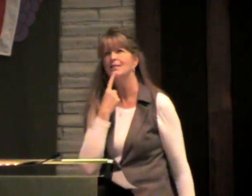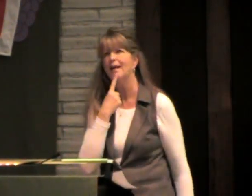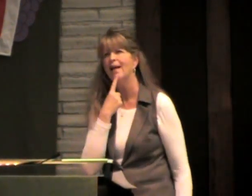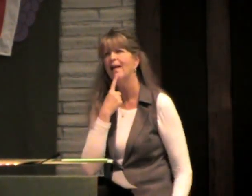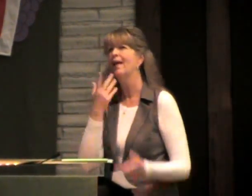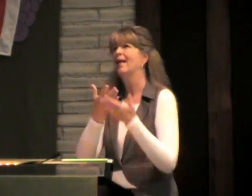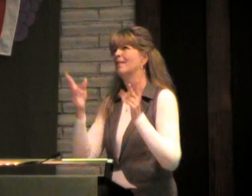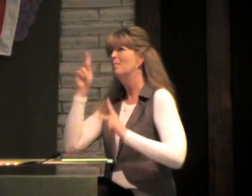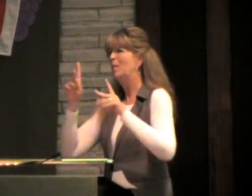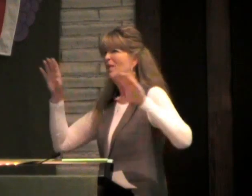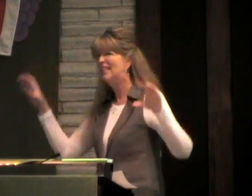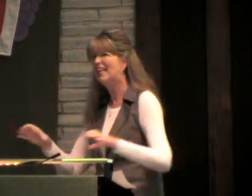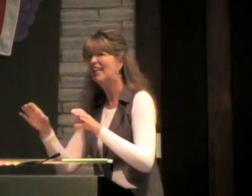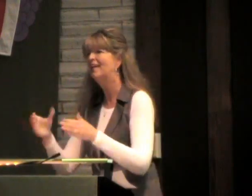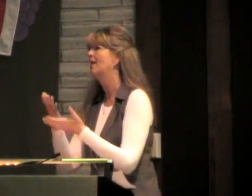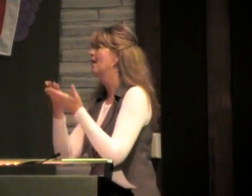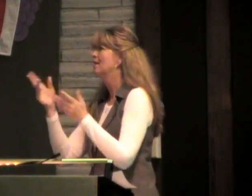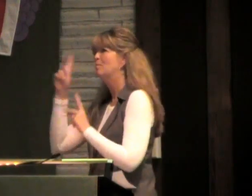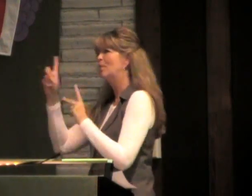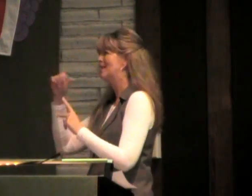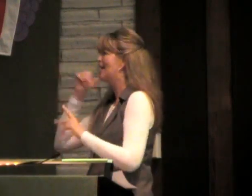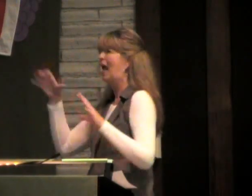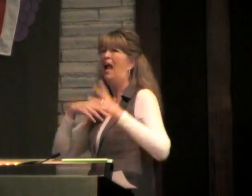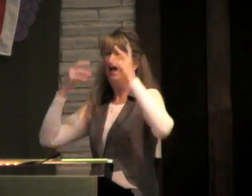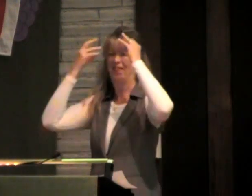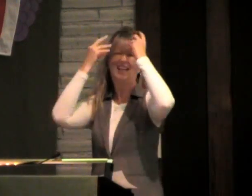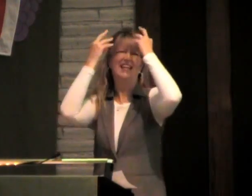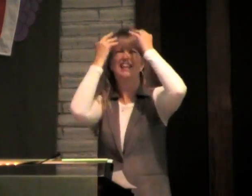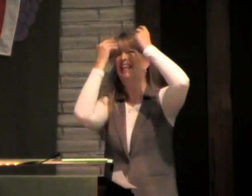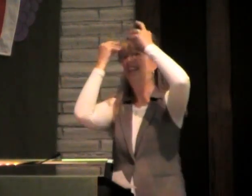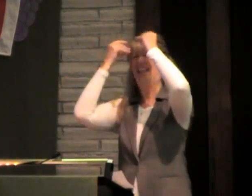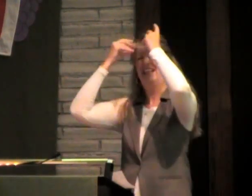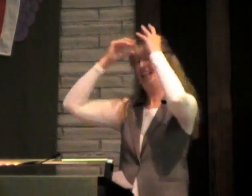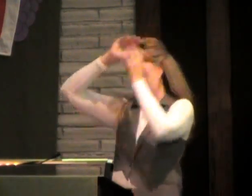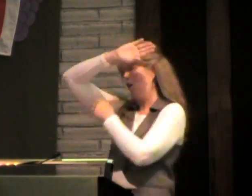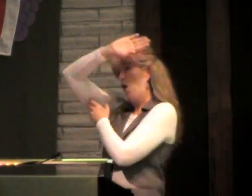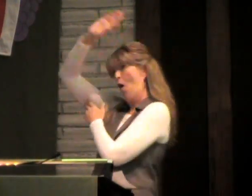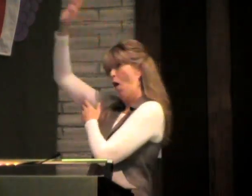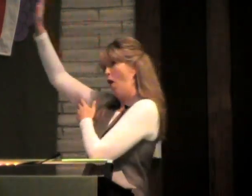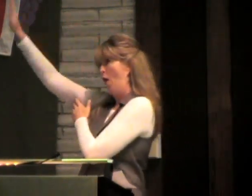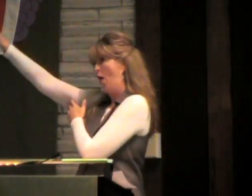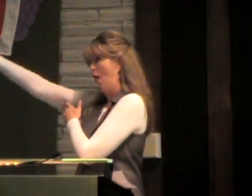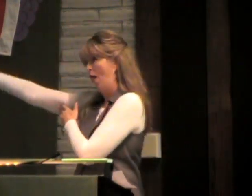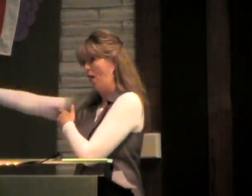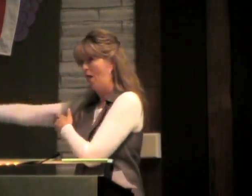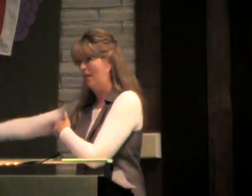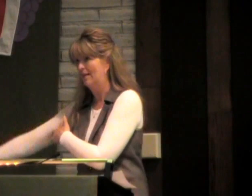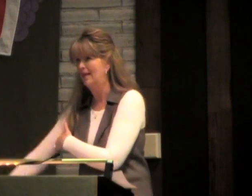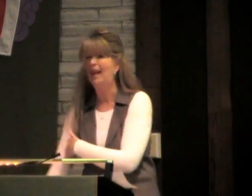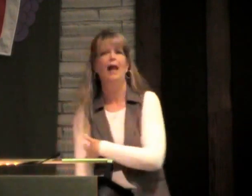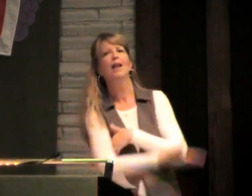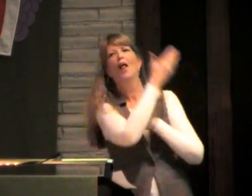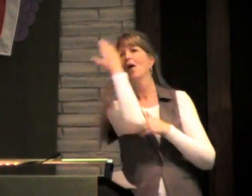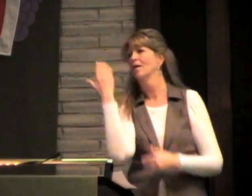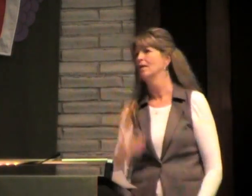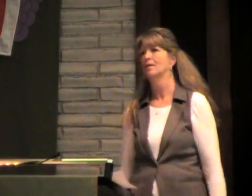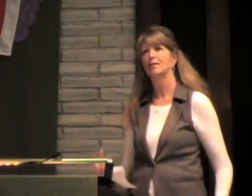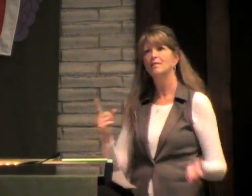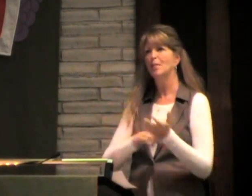the things people didn't say, about the things people did, about the things people didn't do, and all this is just running through my brain all night